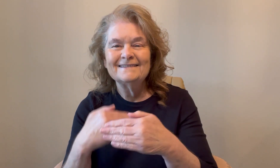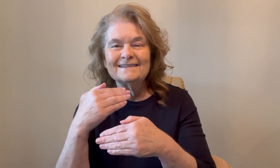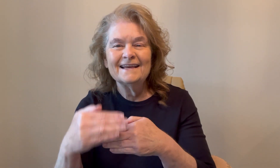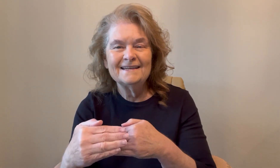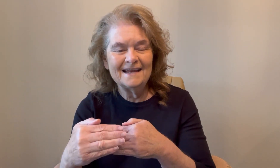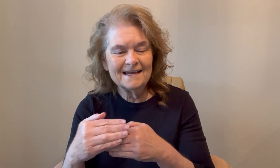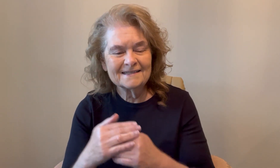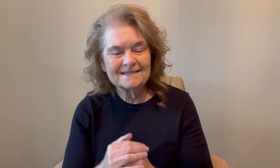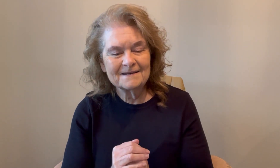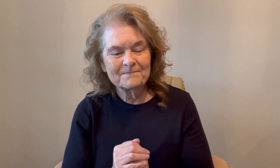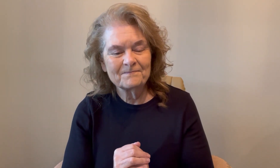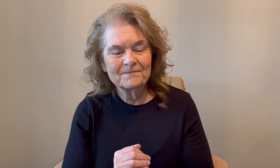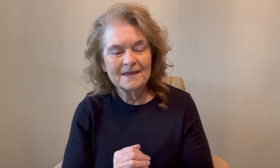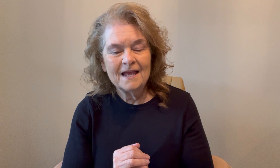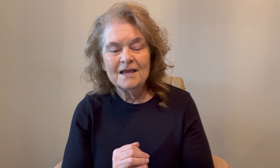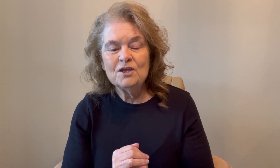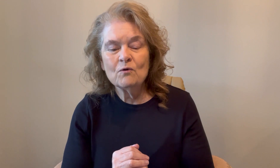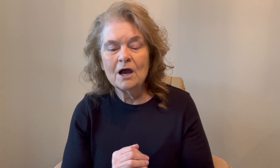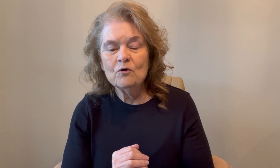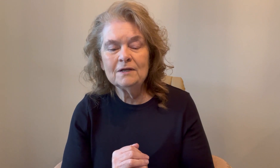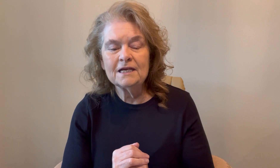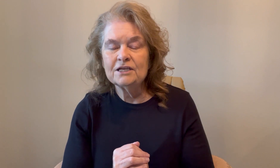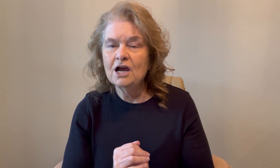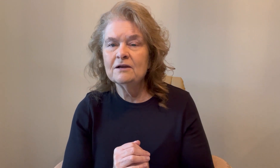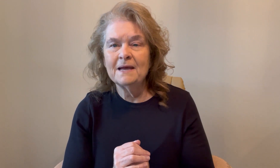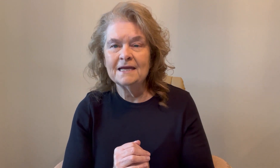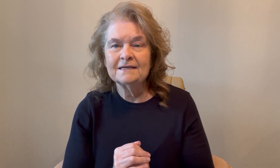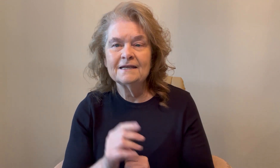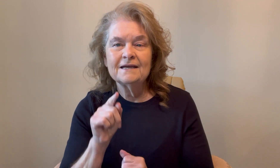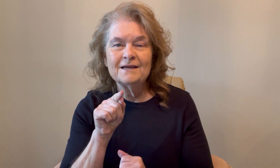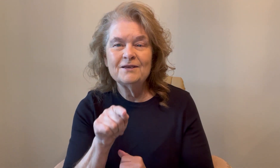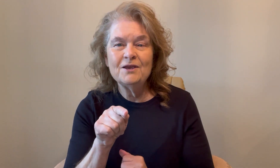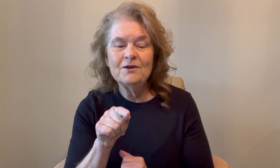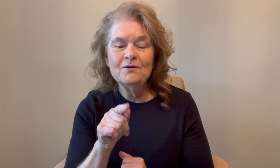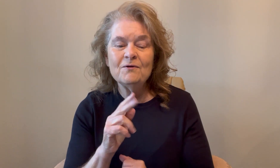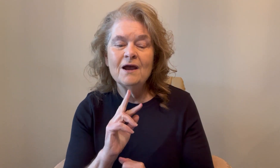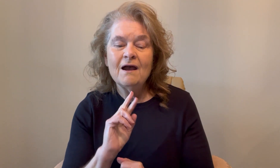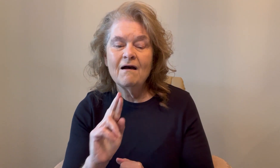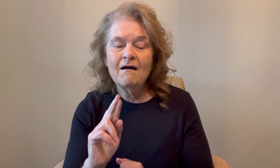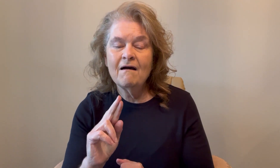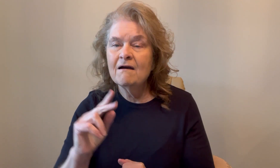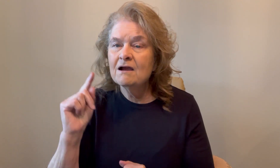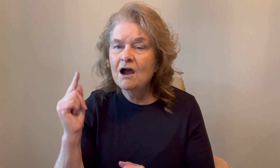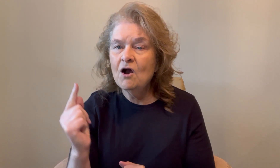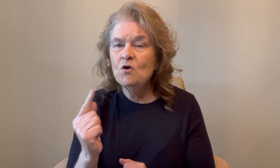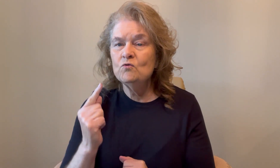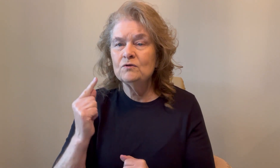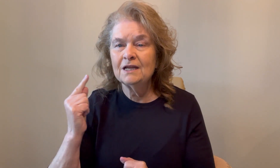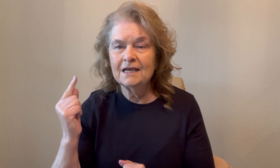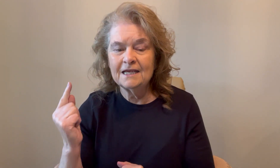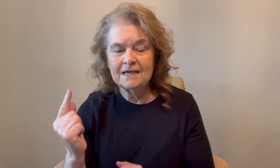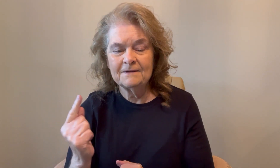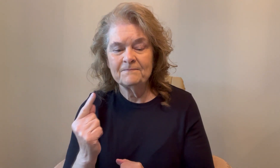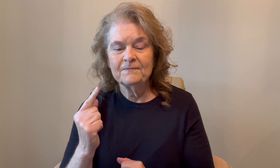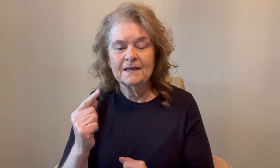Okay, next. You are only a young man. You are only